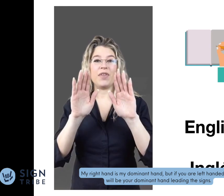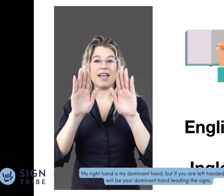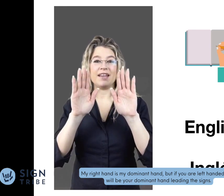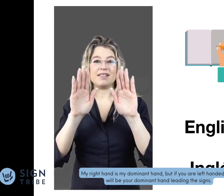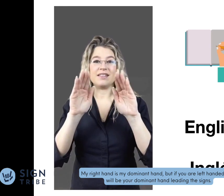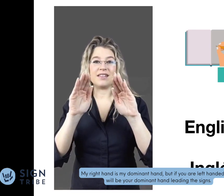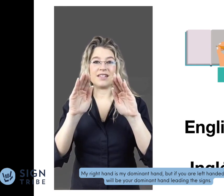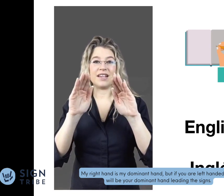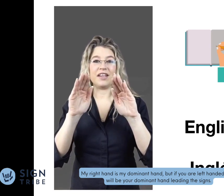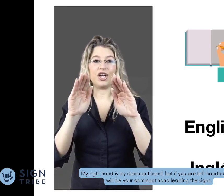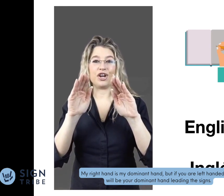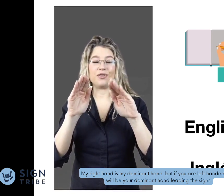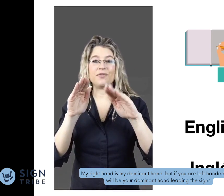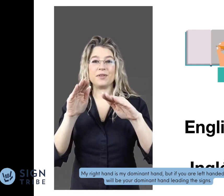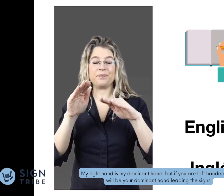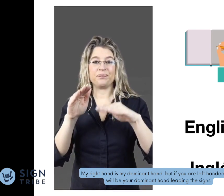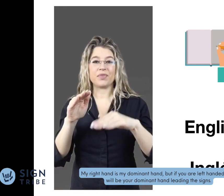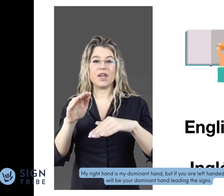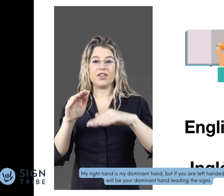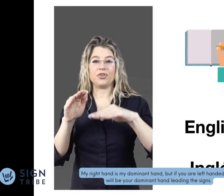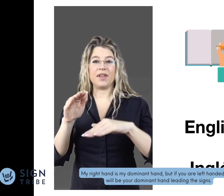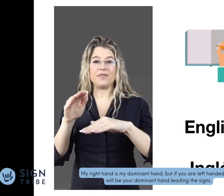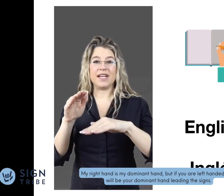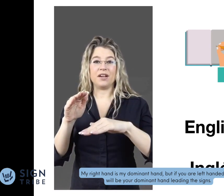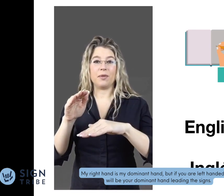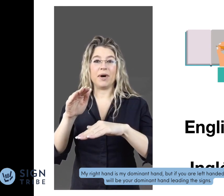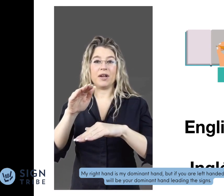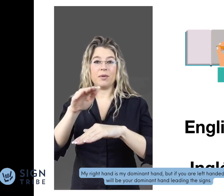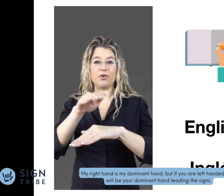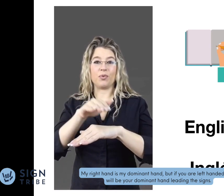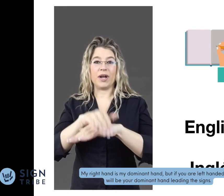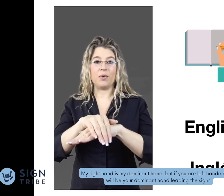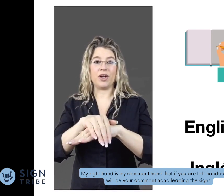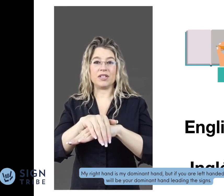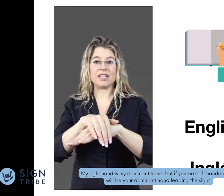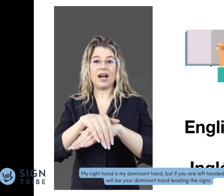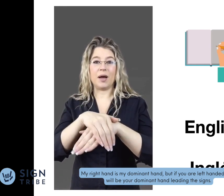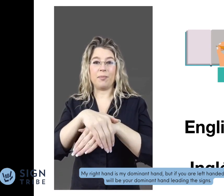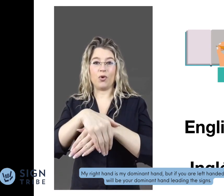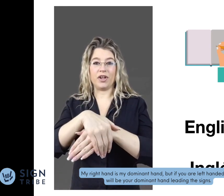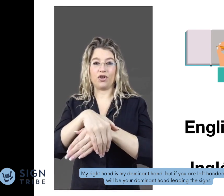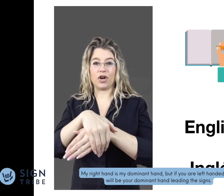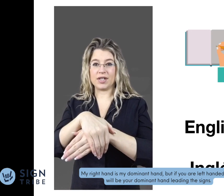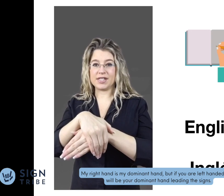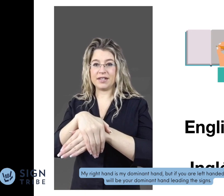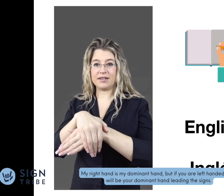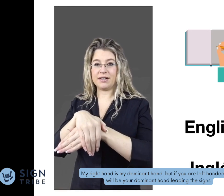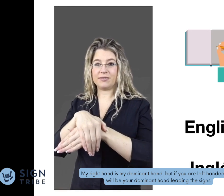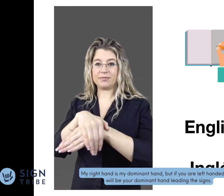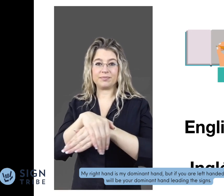hands slightly curved. Your left hand on the bottom, your right one on top going across it.